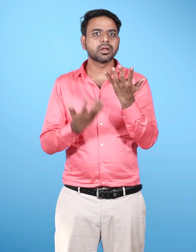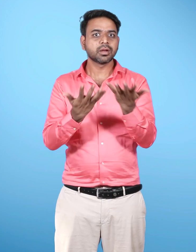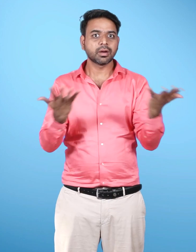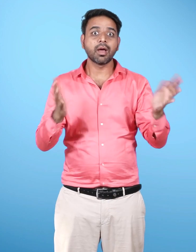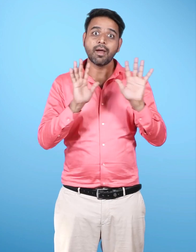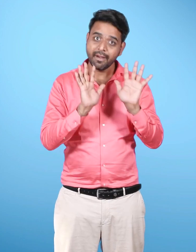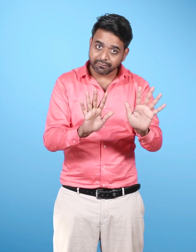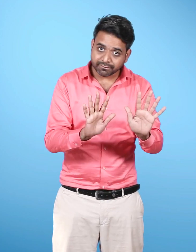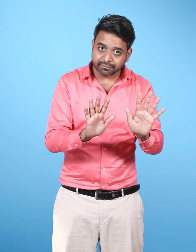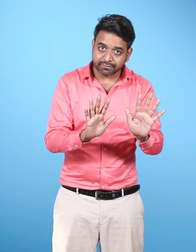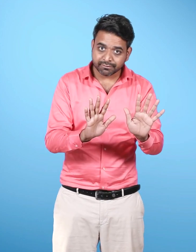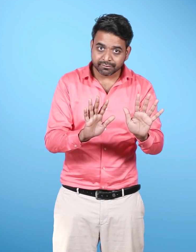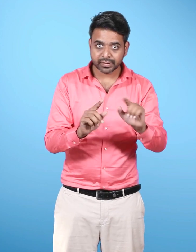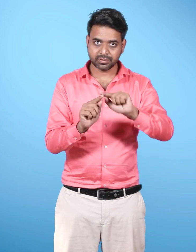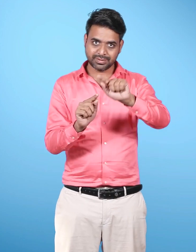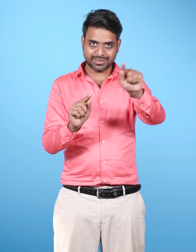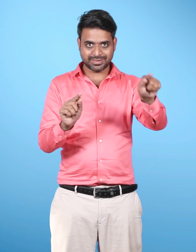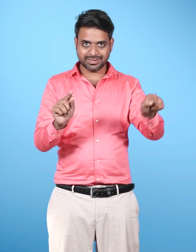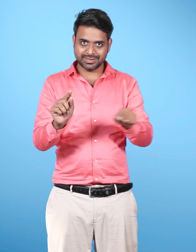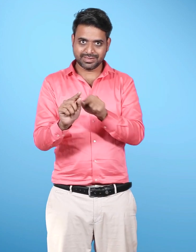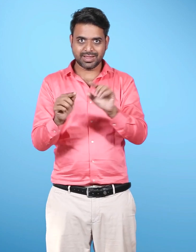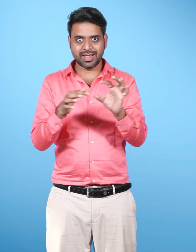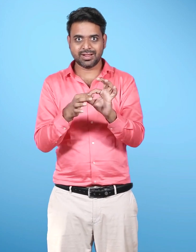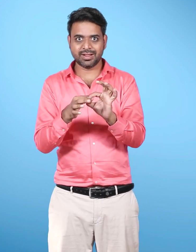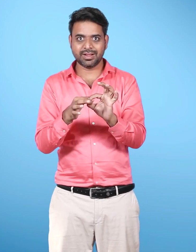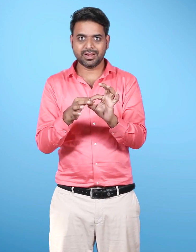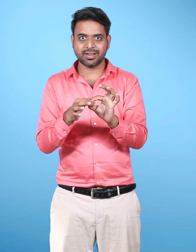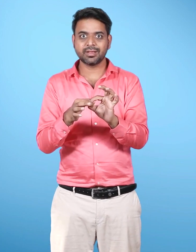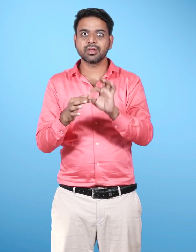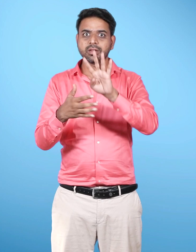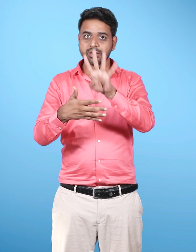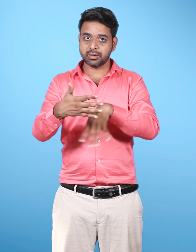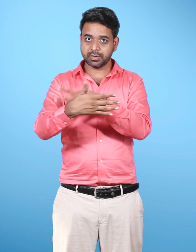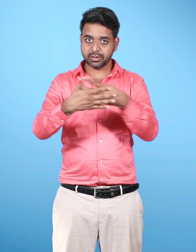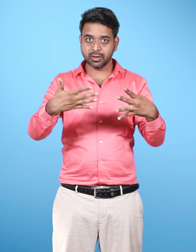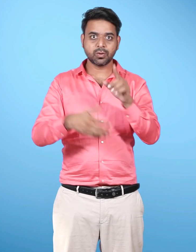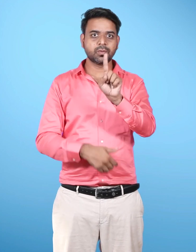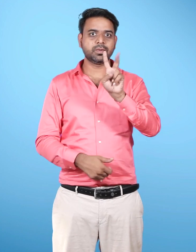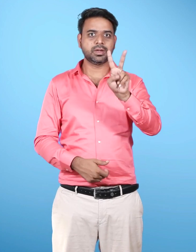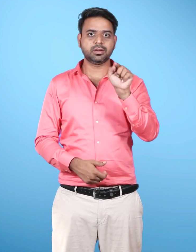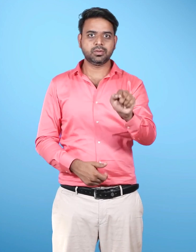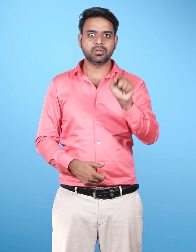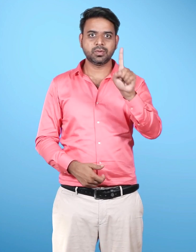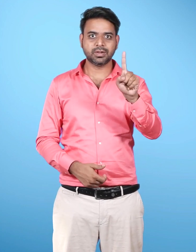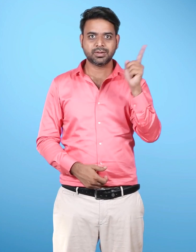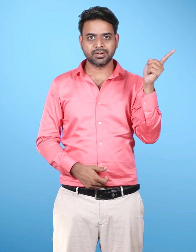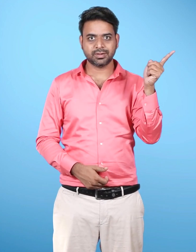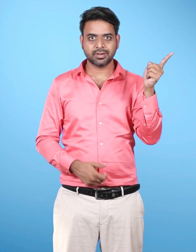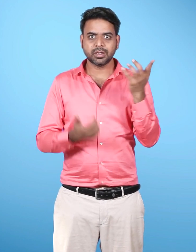Insulators do not allow electric current to pass through them. With the help of Table 12.1,